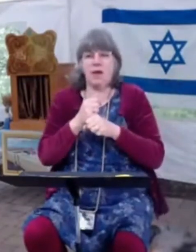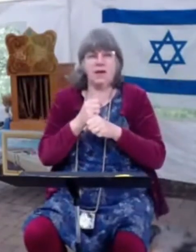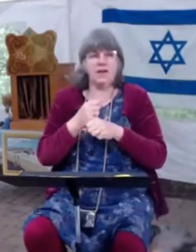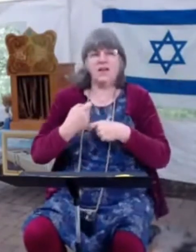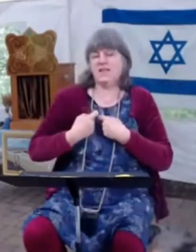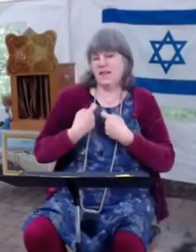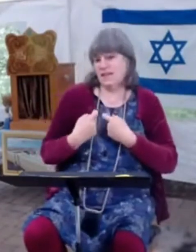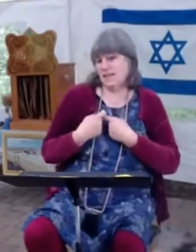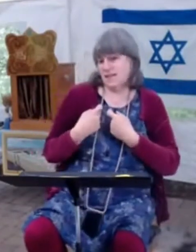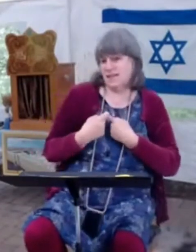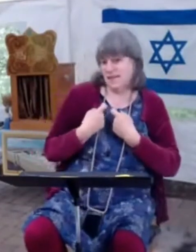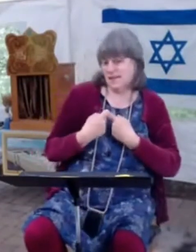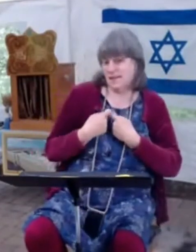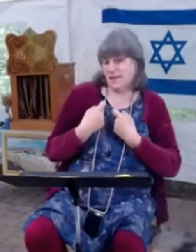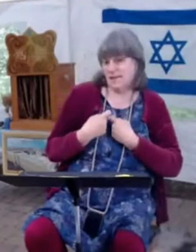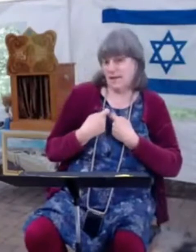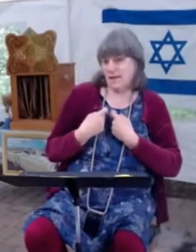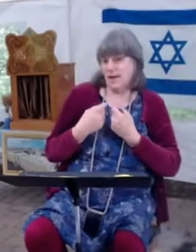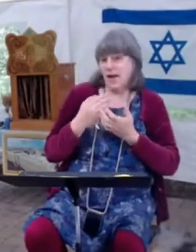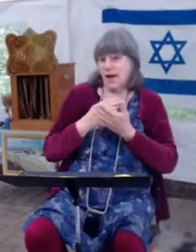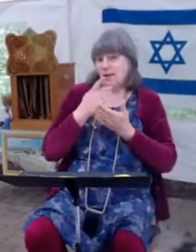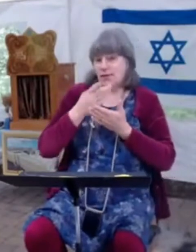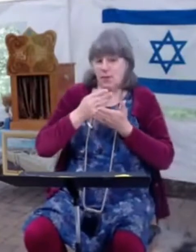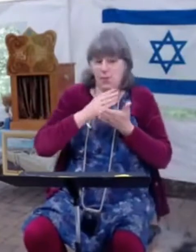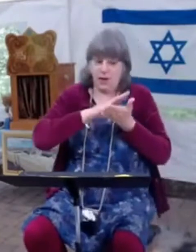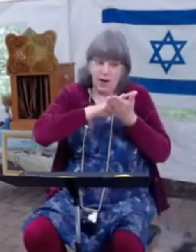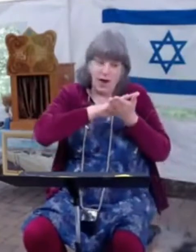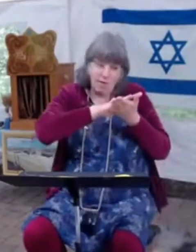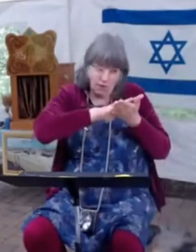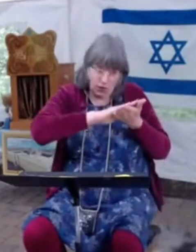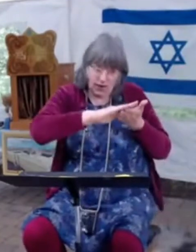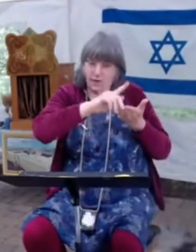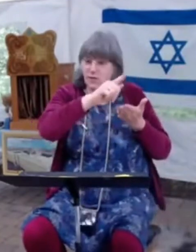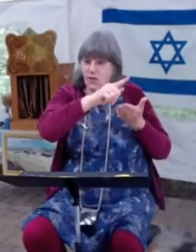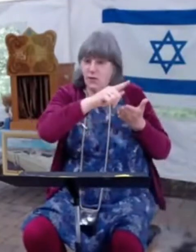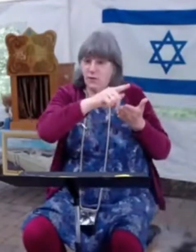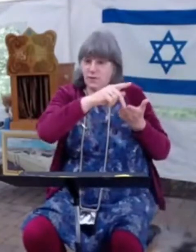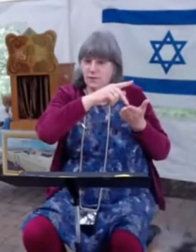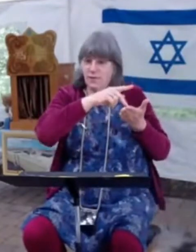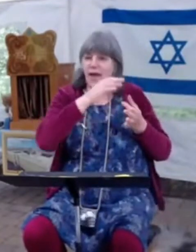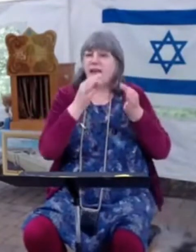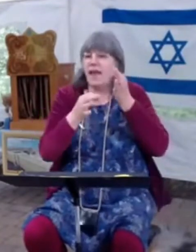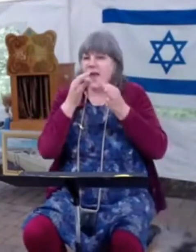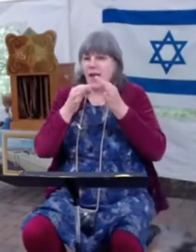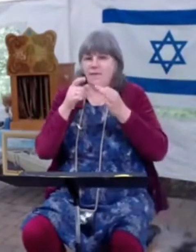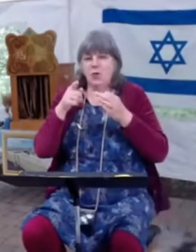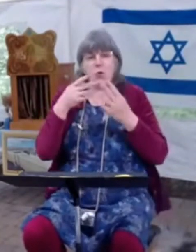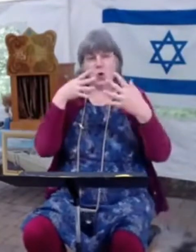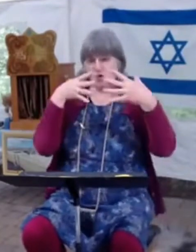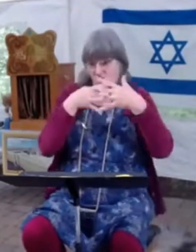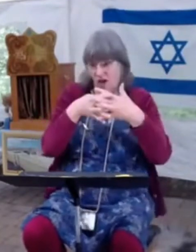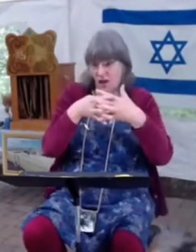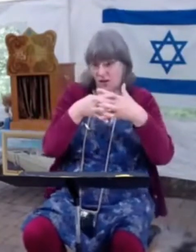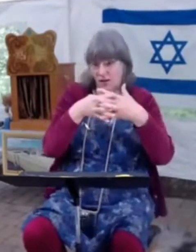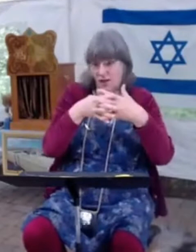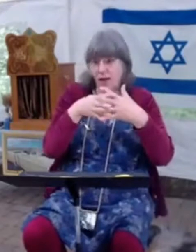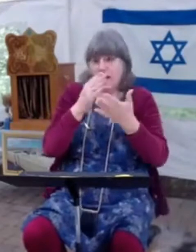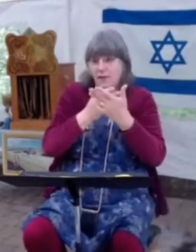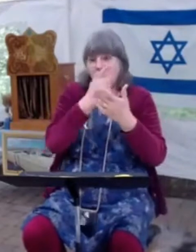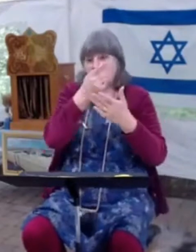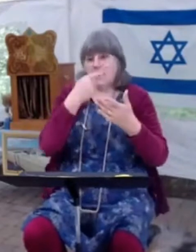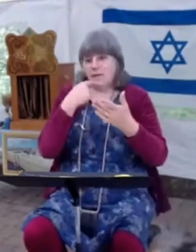It was not sinlessness or to never break any Torah thing. Here's how he described perfection.